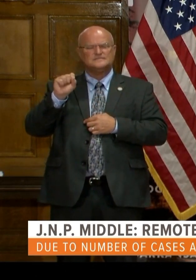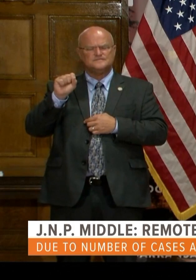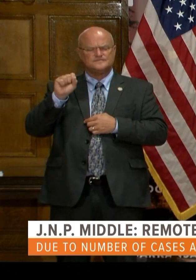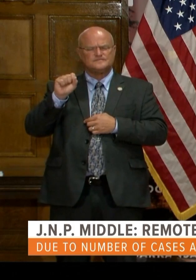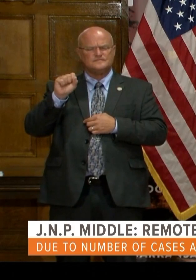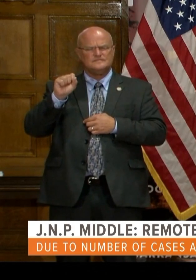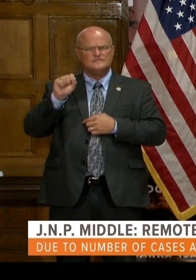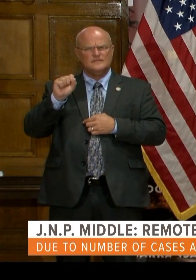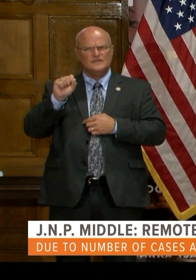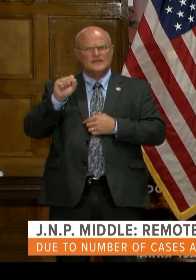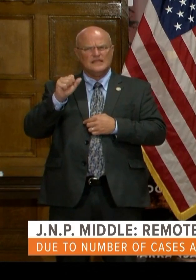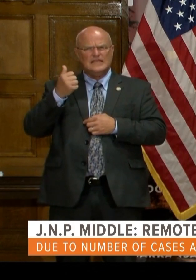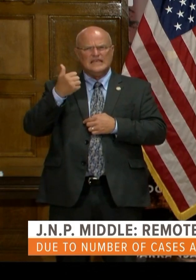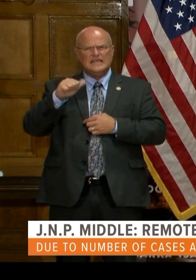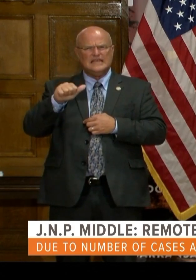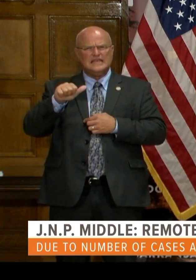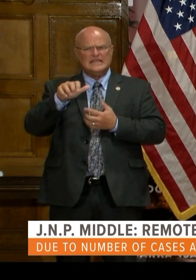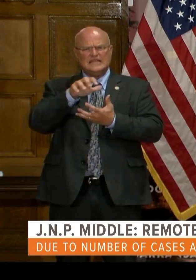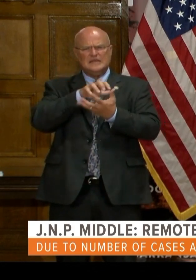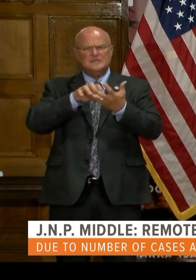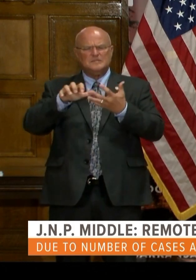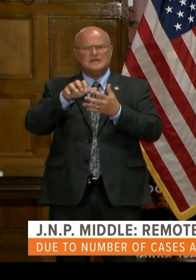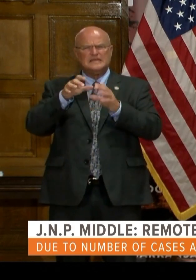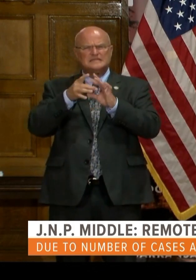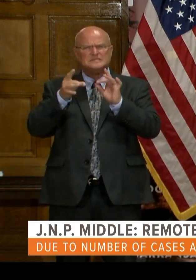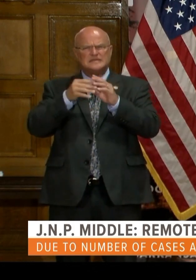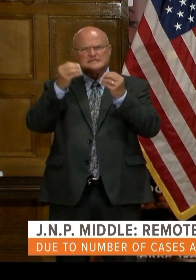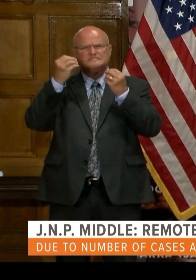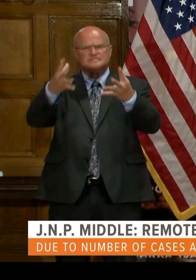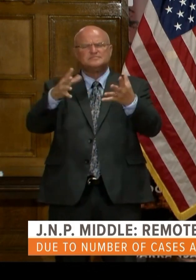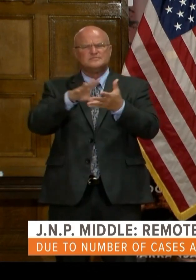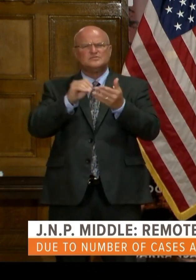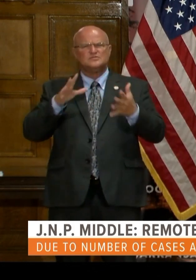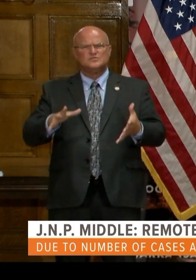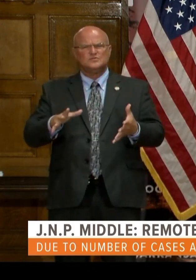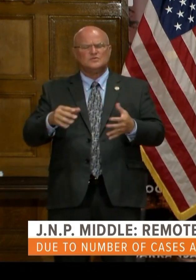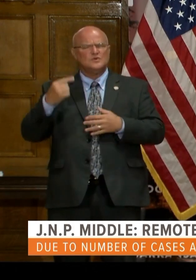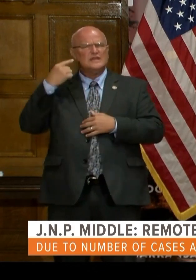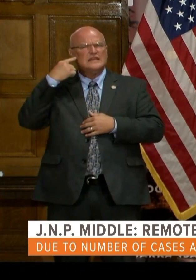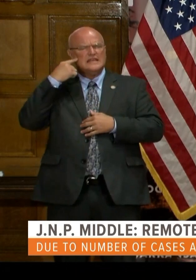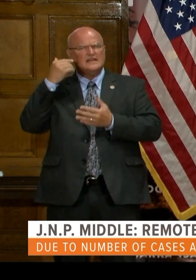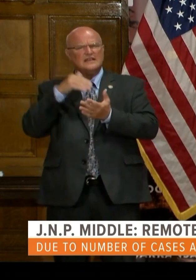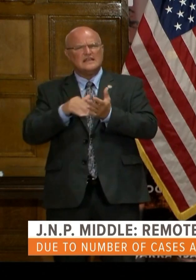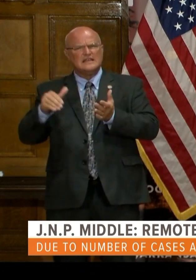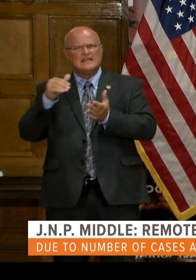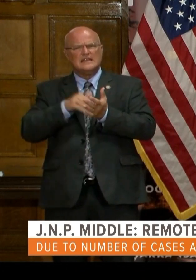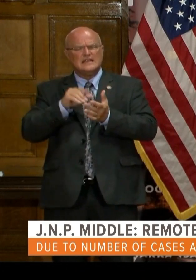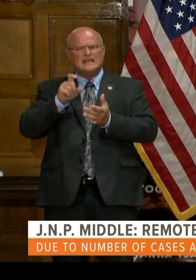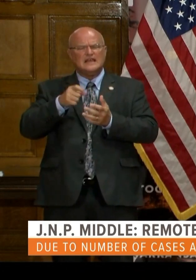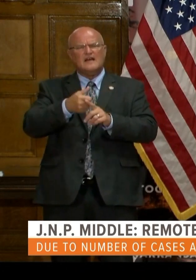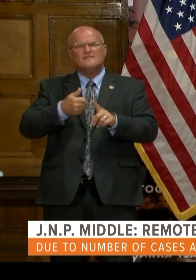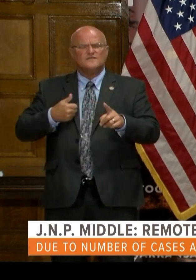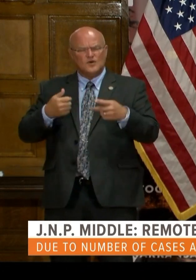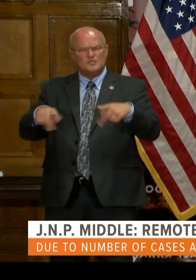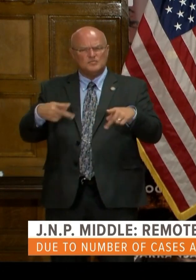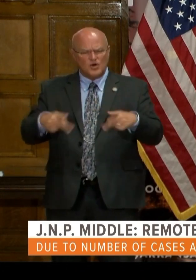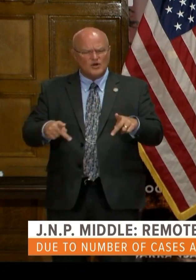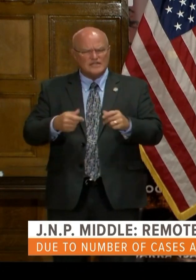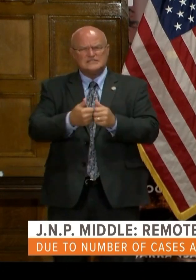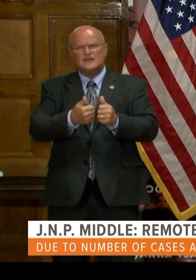is there any kind of mixed message that's being sent to college students? We keep hearing that they need to avoid parties, they need to